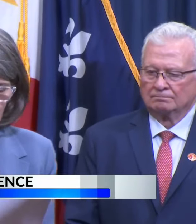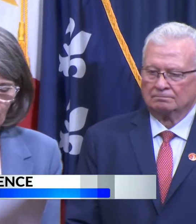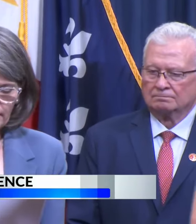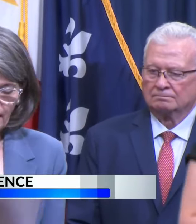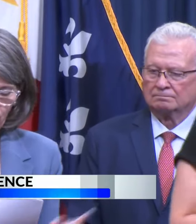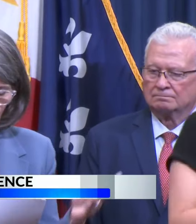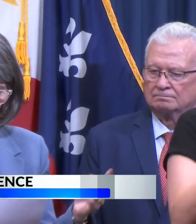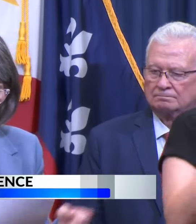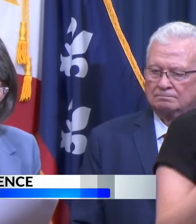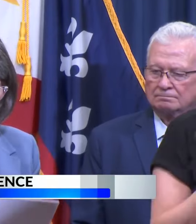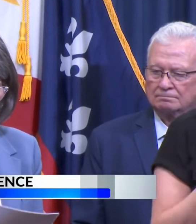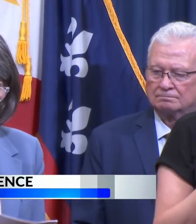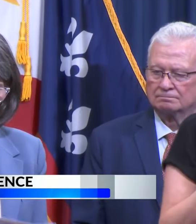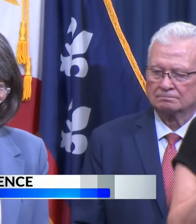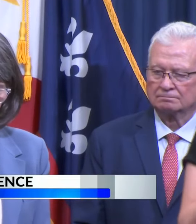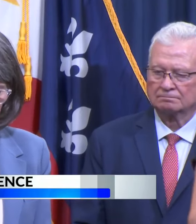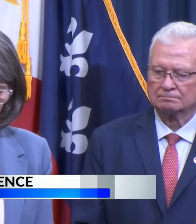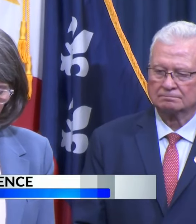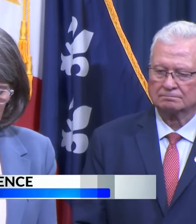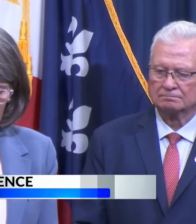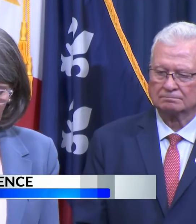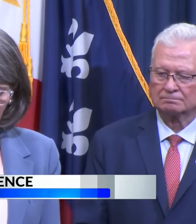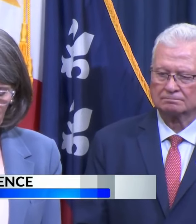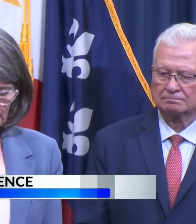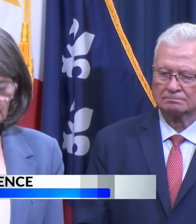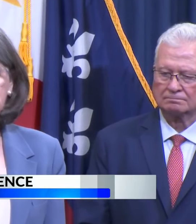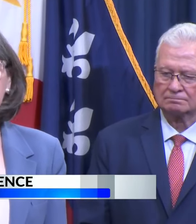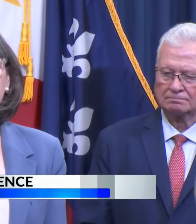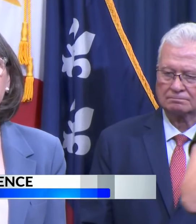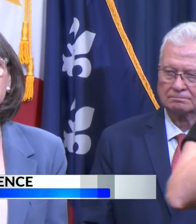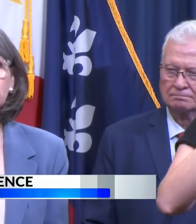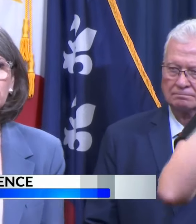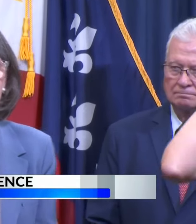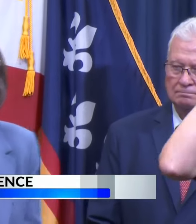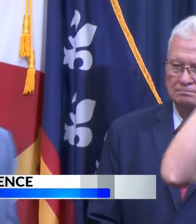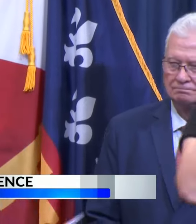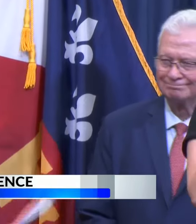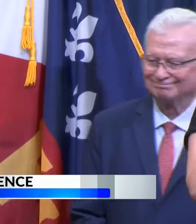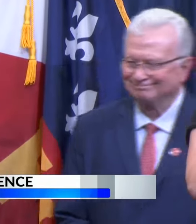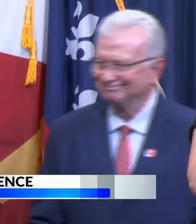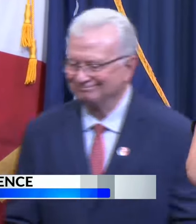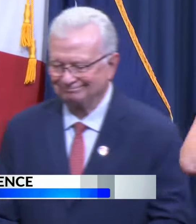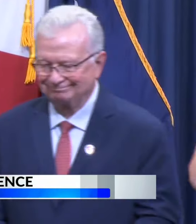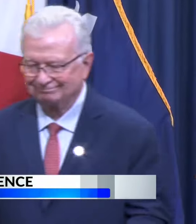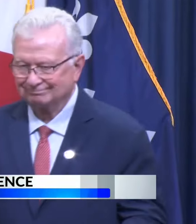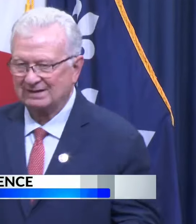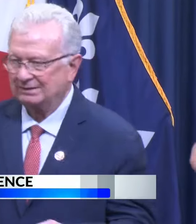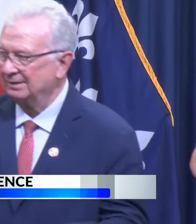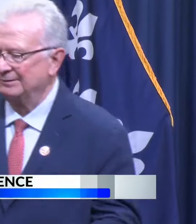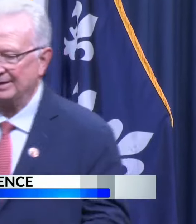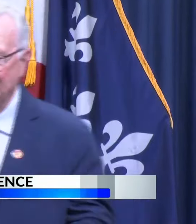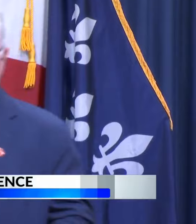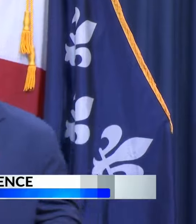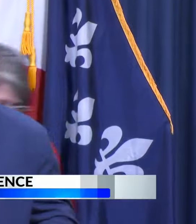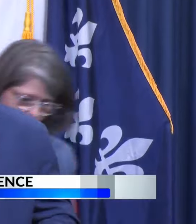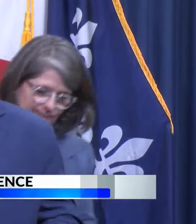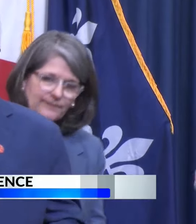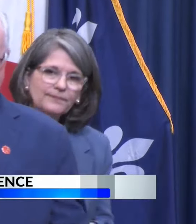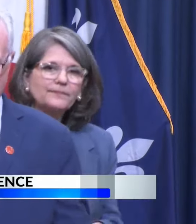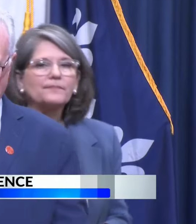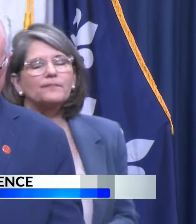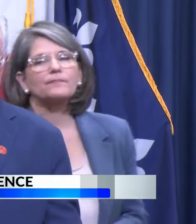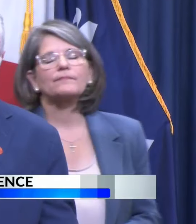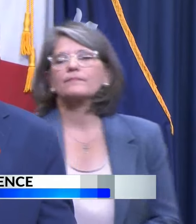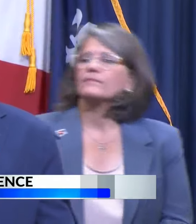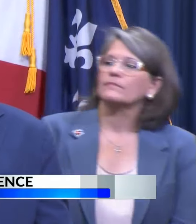And then now I will bring up University of Louisiana President Dr. Joseph Savoy. Thank you, Mayor, President, and